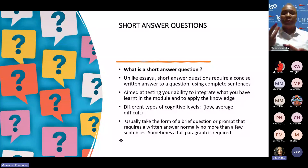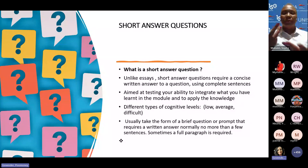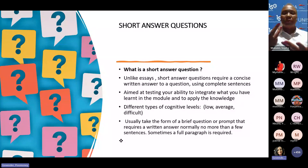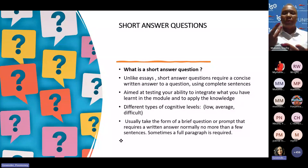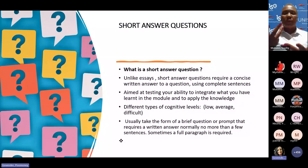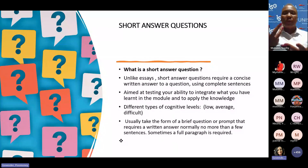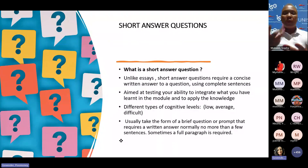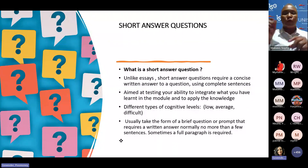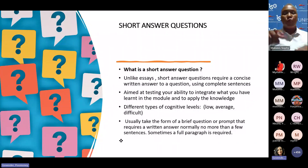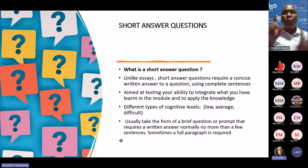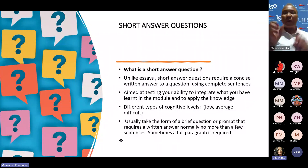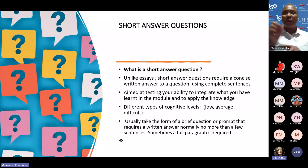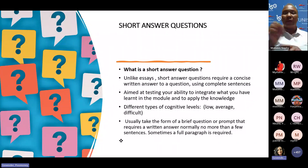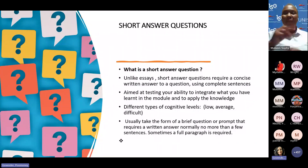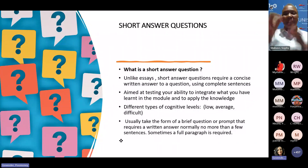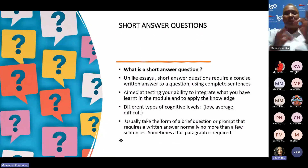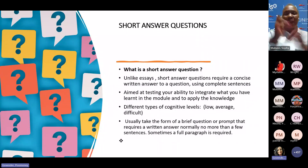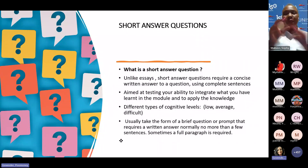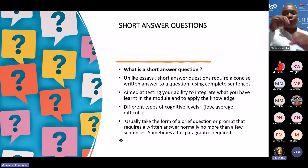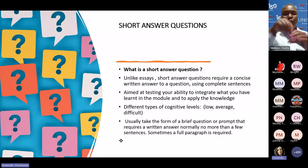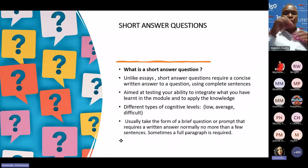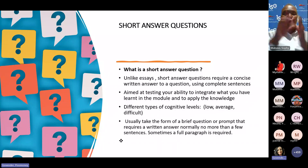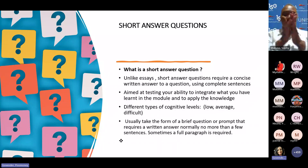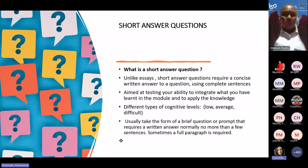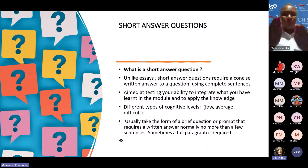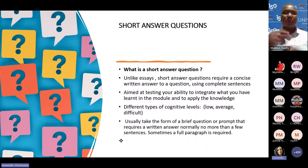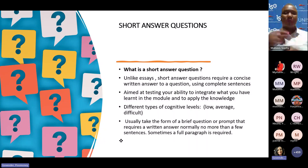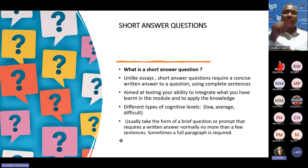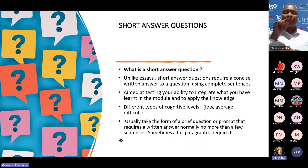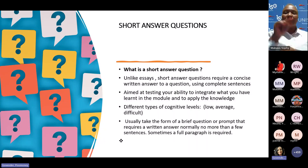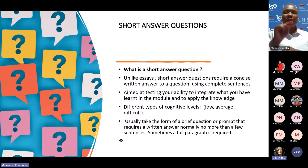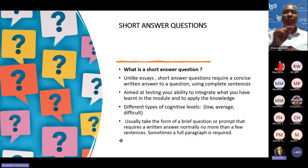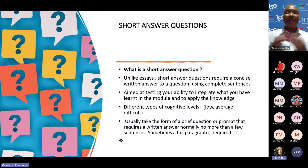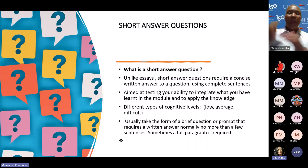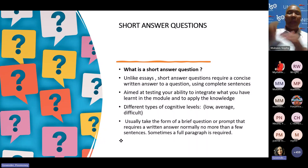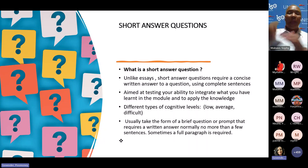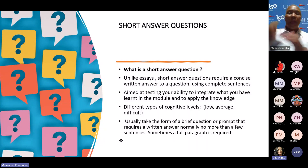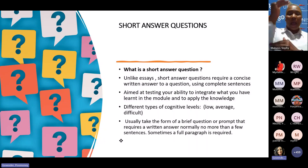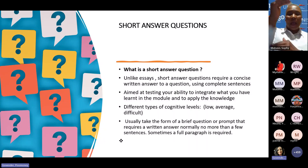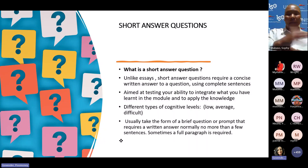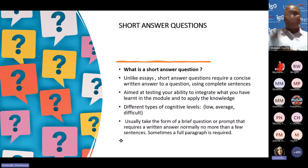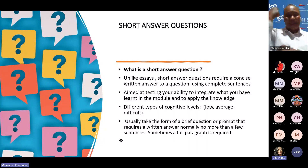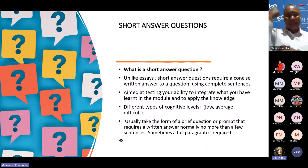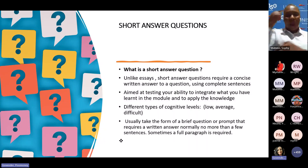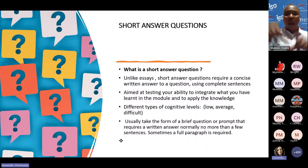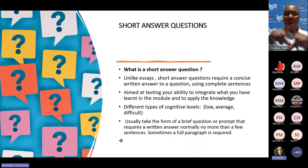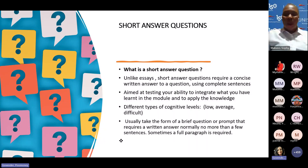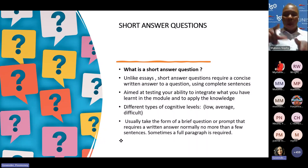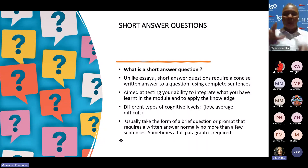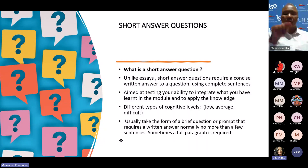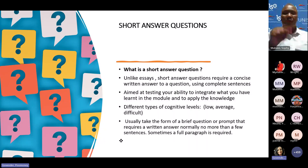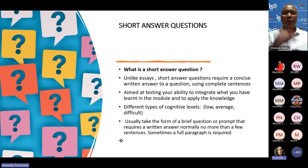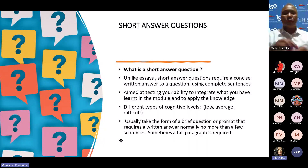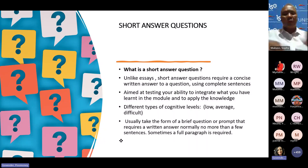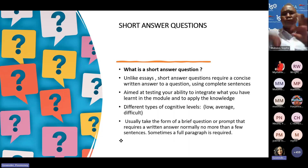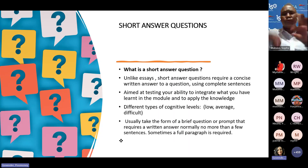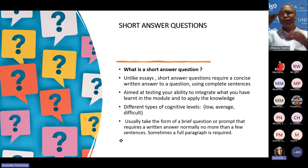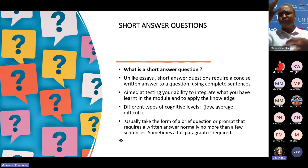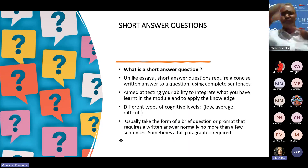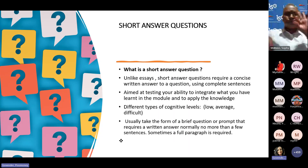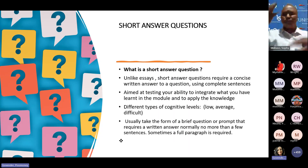according to what was explained in your study material. But if it's a high cognitive level, then you are analyzing,